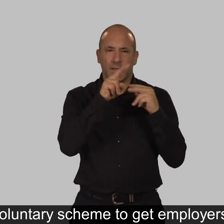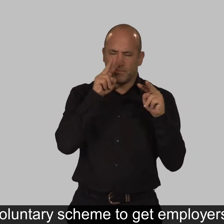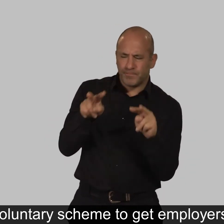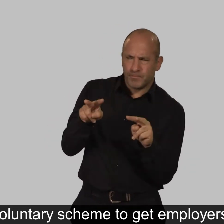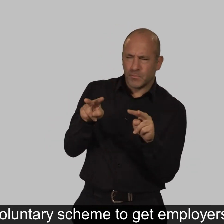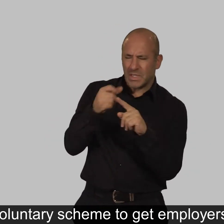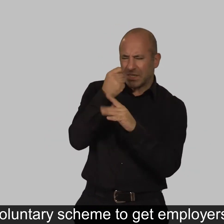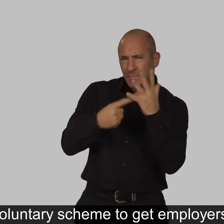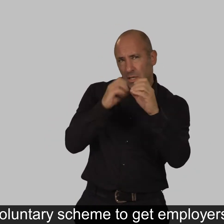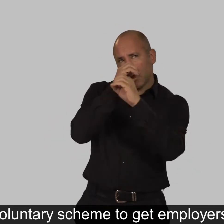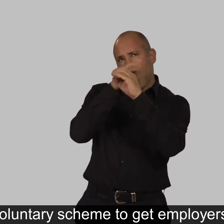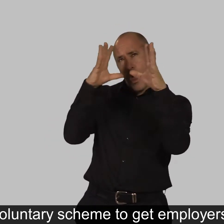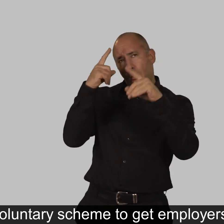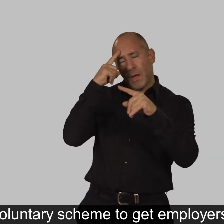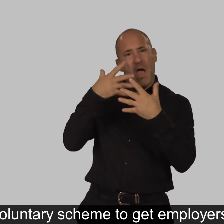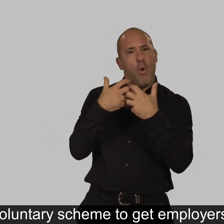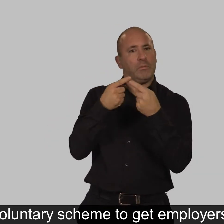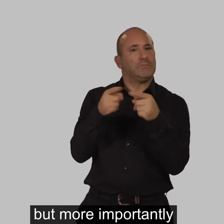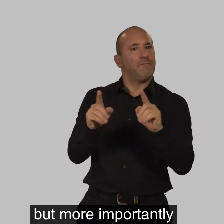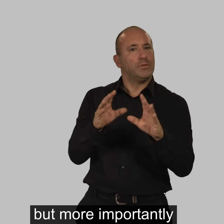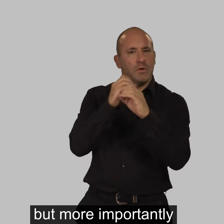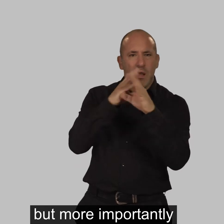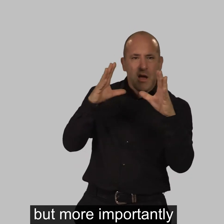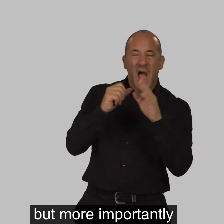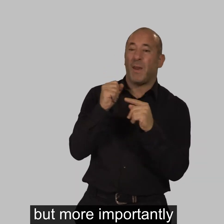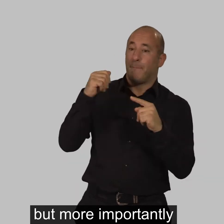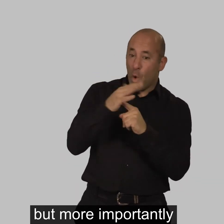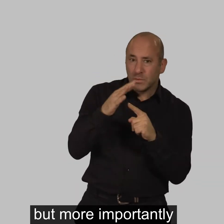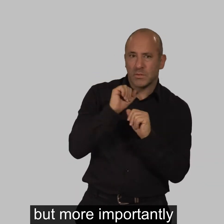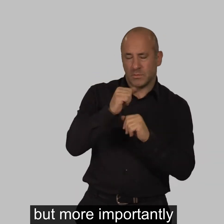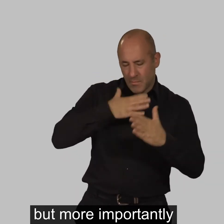about disability, but more importantly, to act differently.